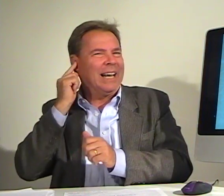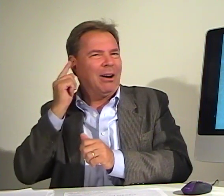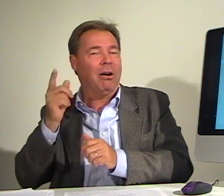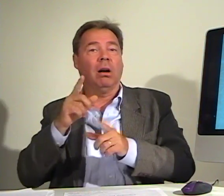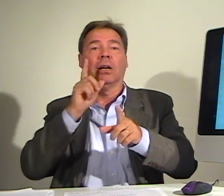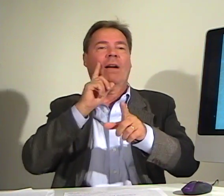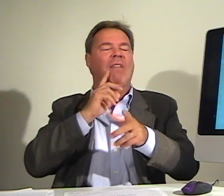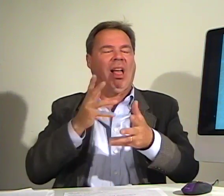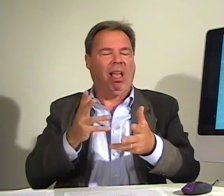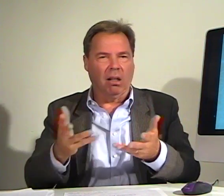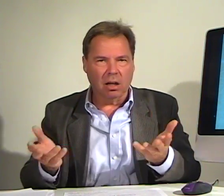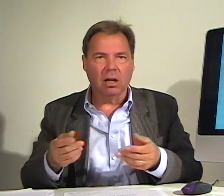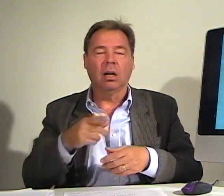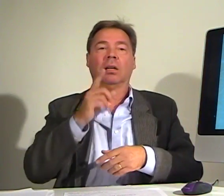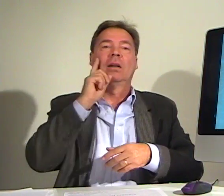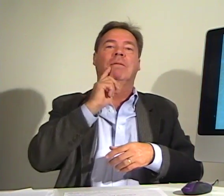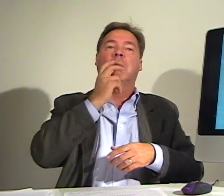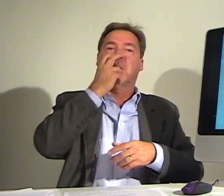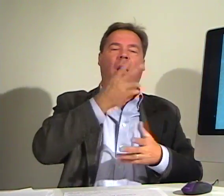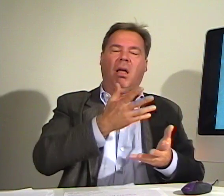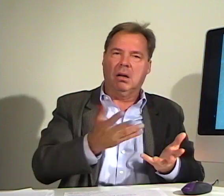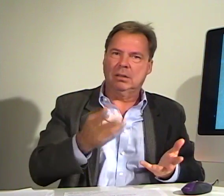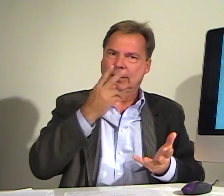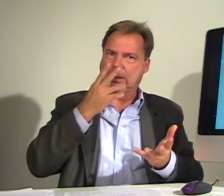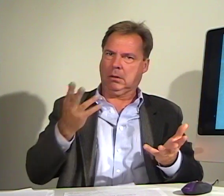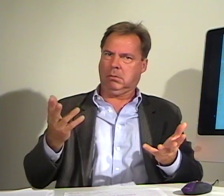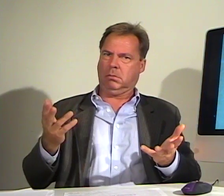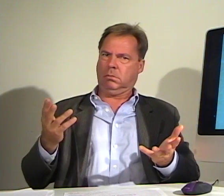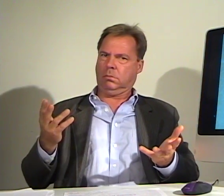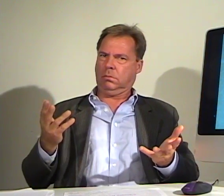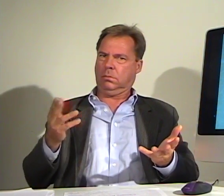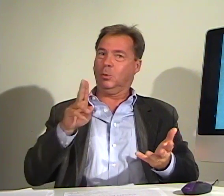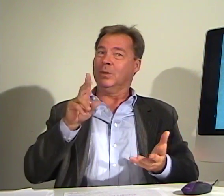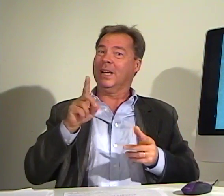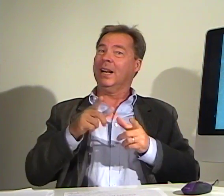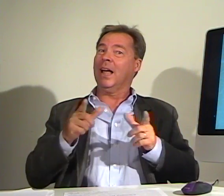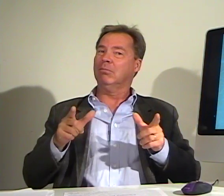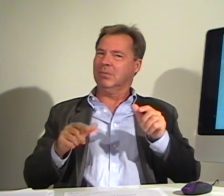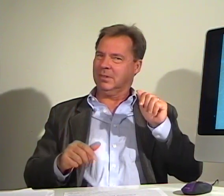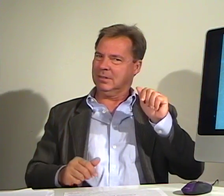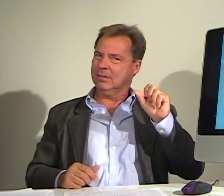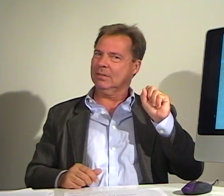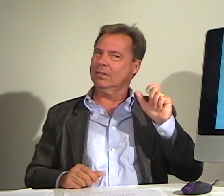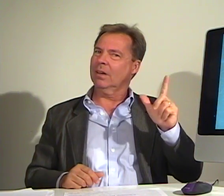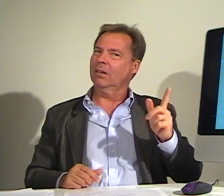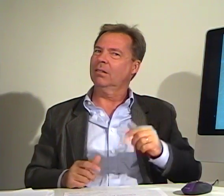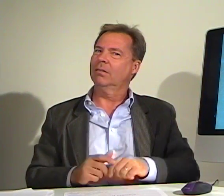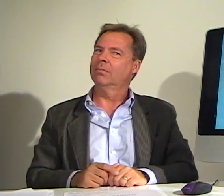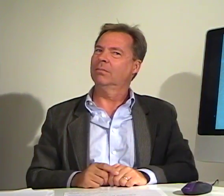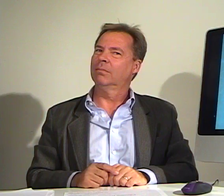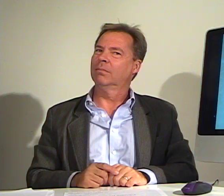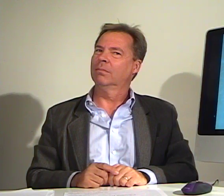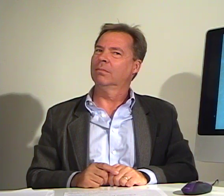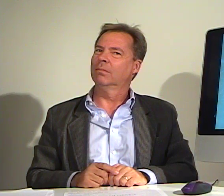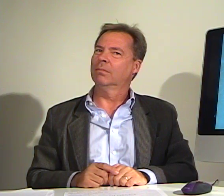language really and truly is limited to those who can hear and not quite as universal in design as ASL is.